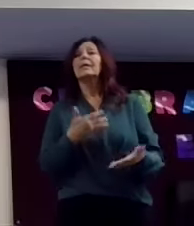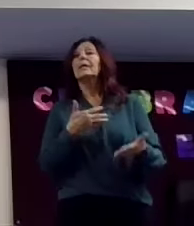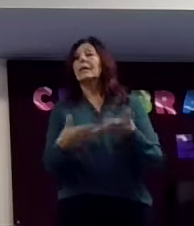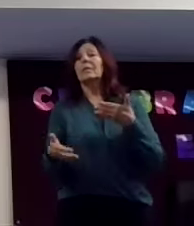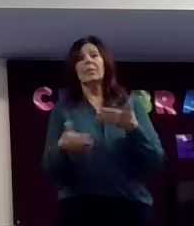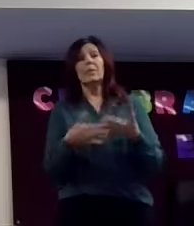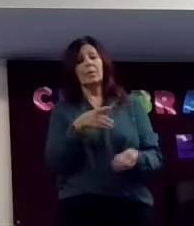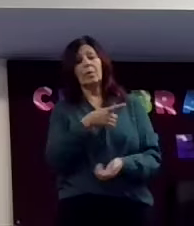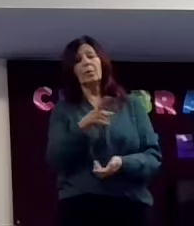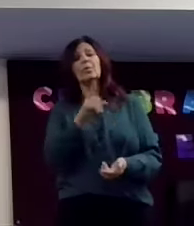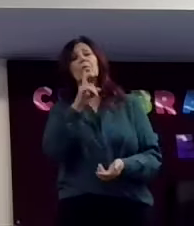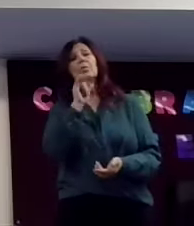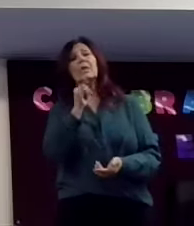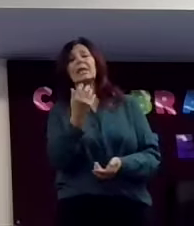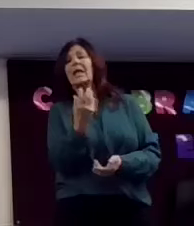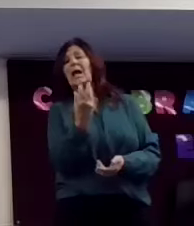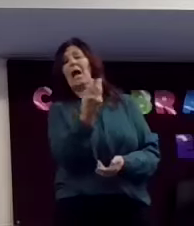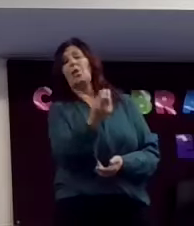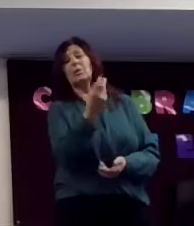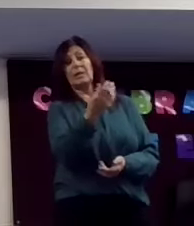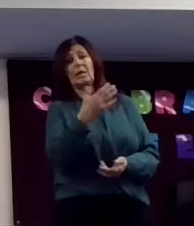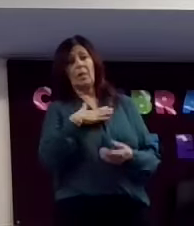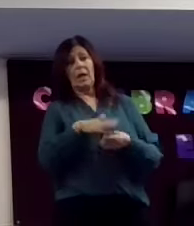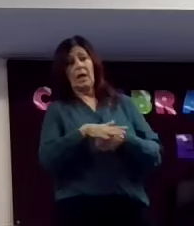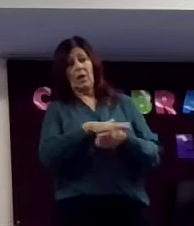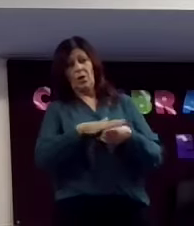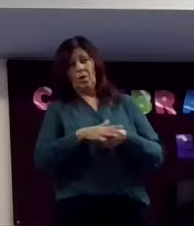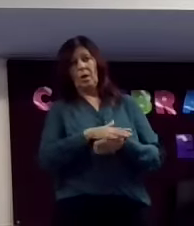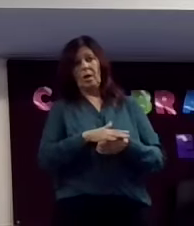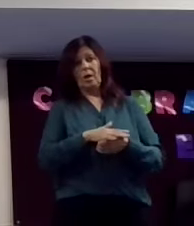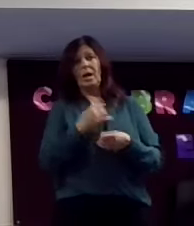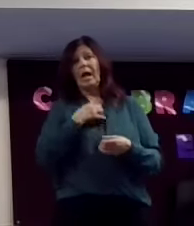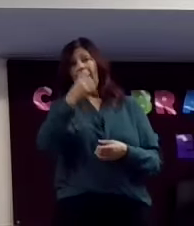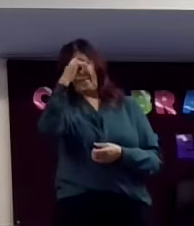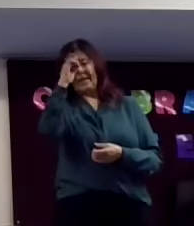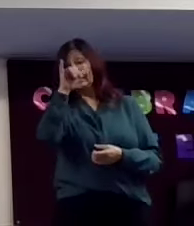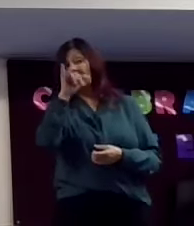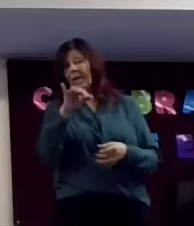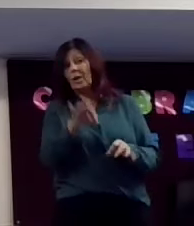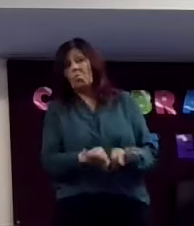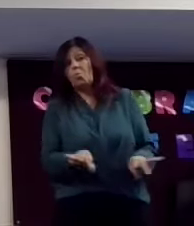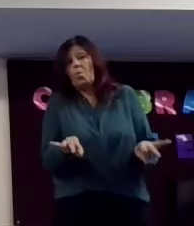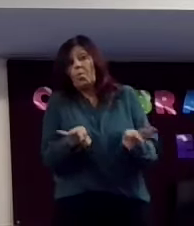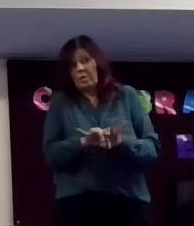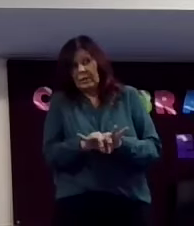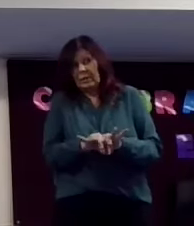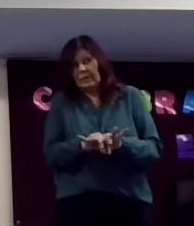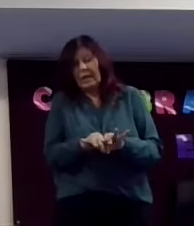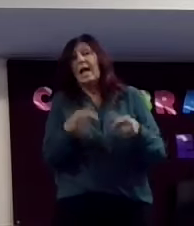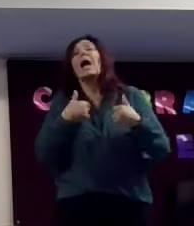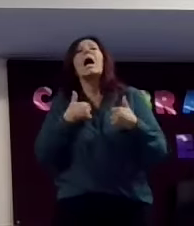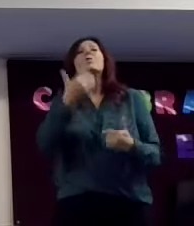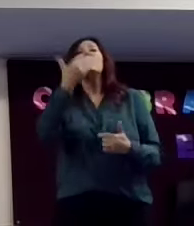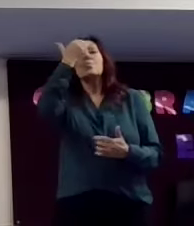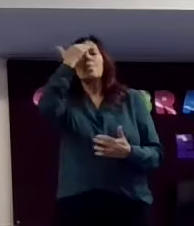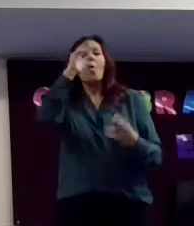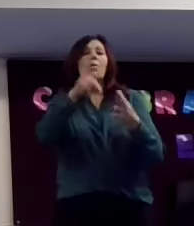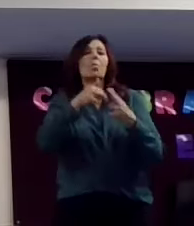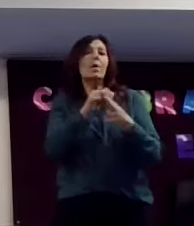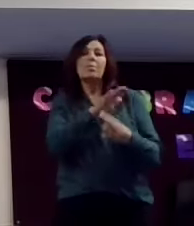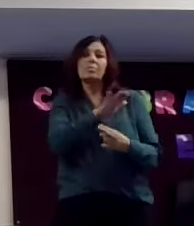though you're really kind of outside of my area, I think it's that important that I know about